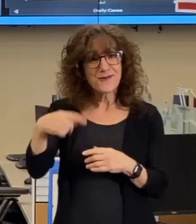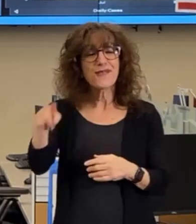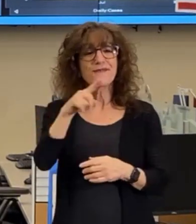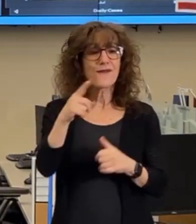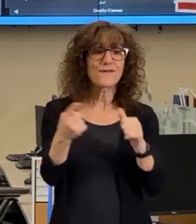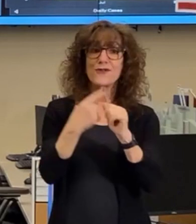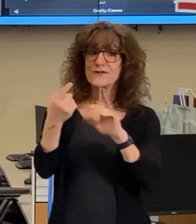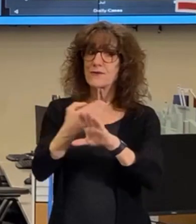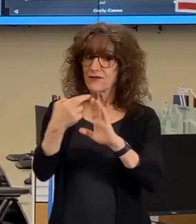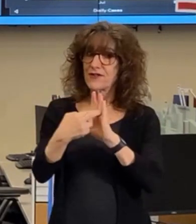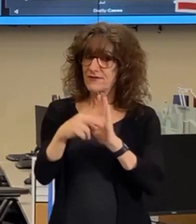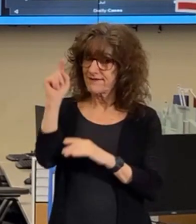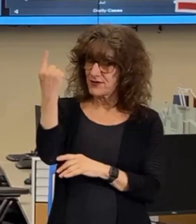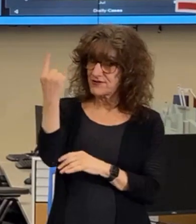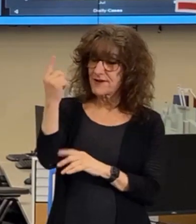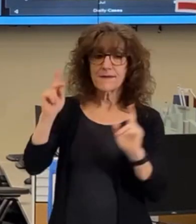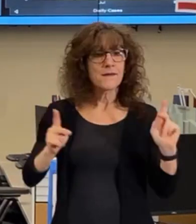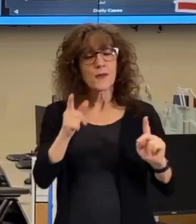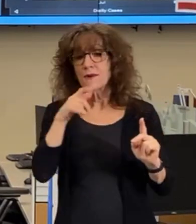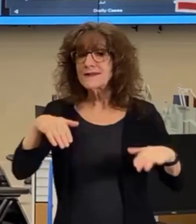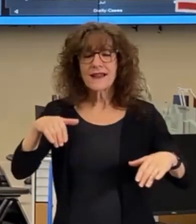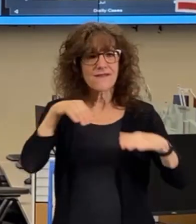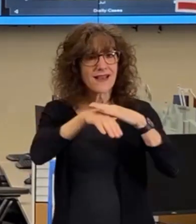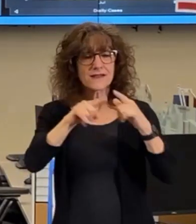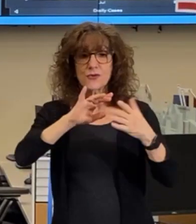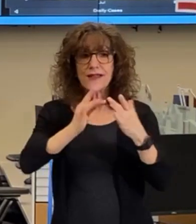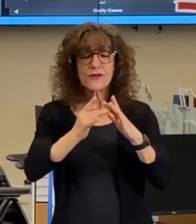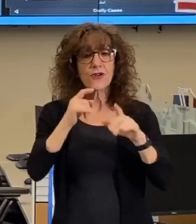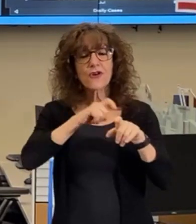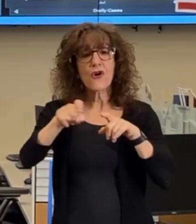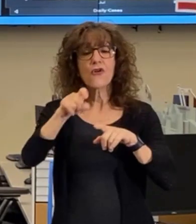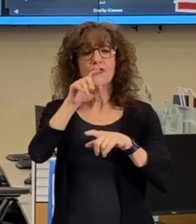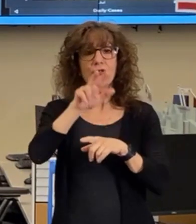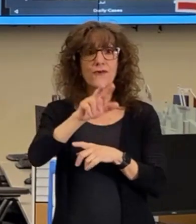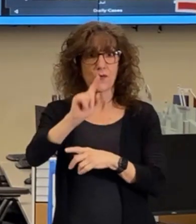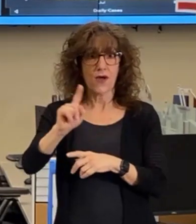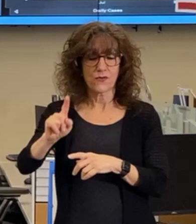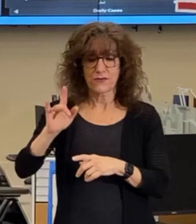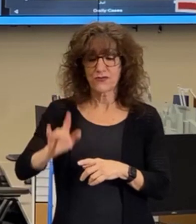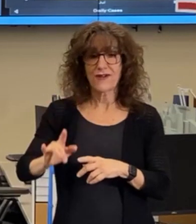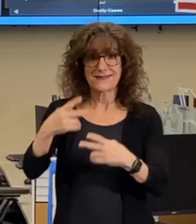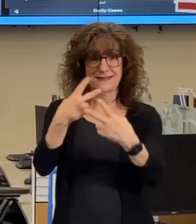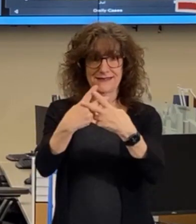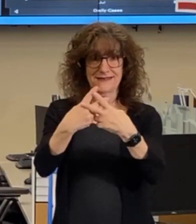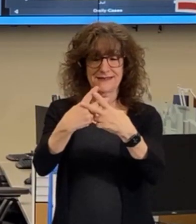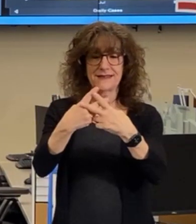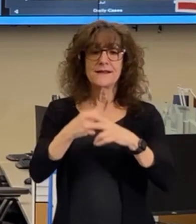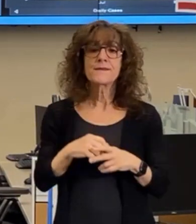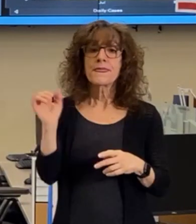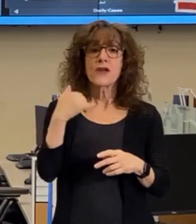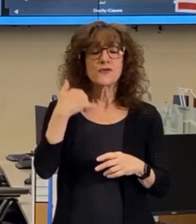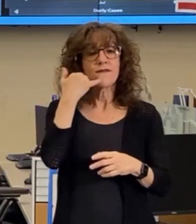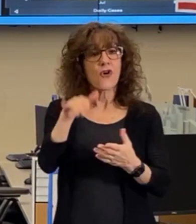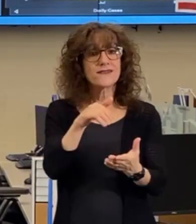first pre-register, and for those who don't have access to internet, call 311 and press pound. We also have a call